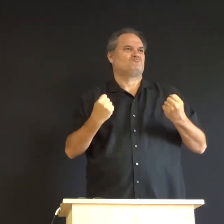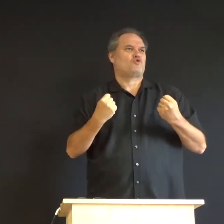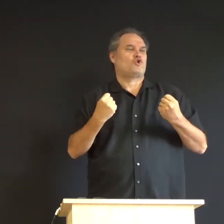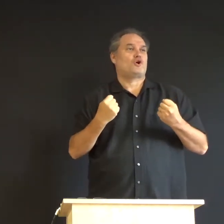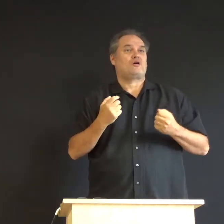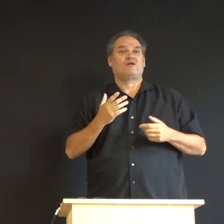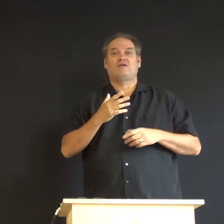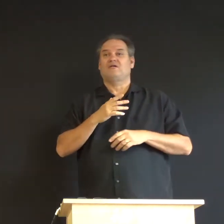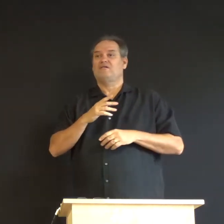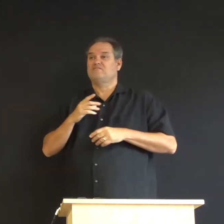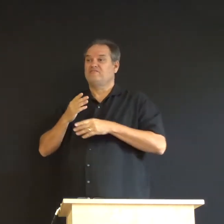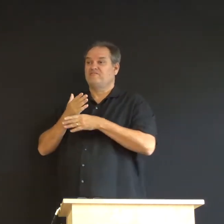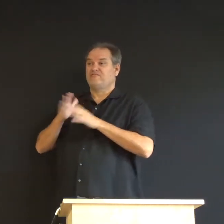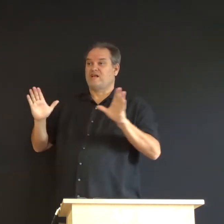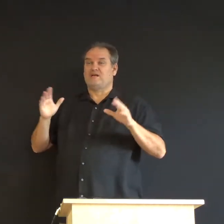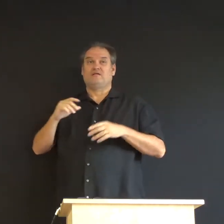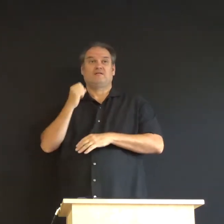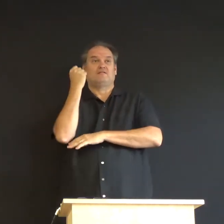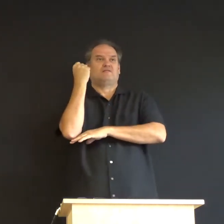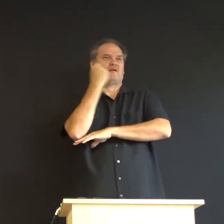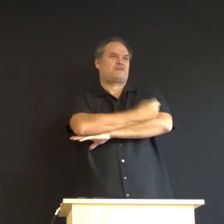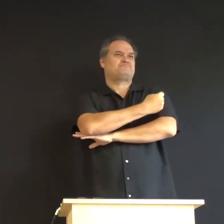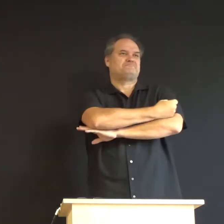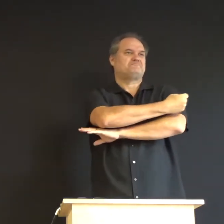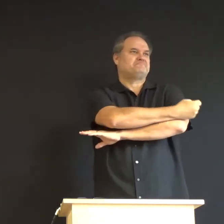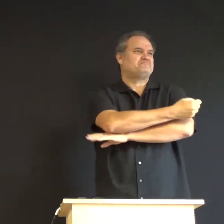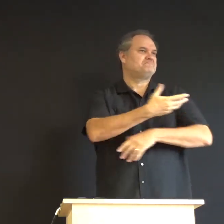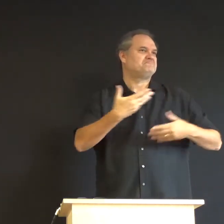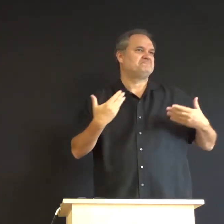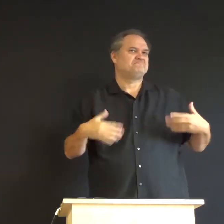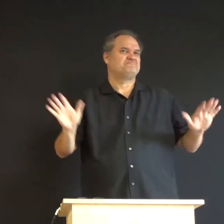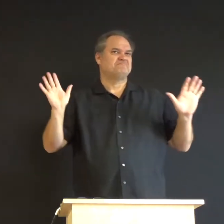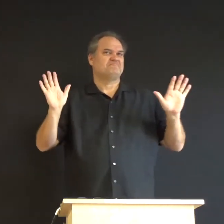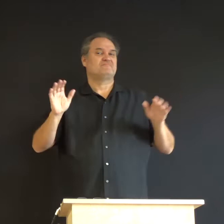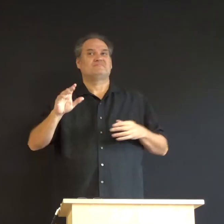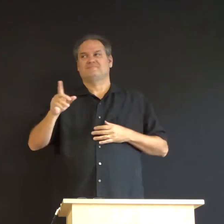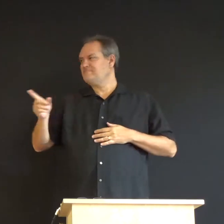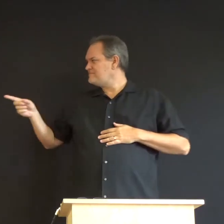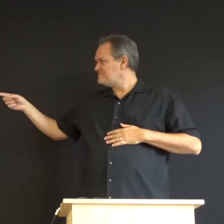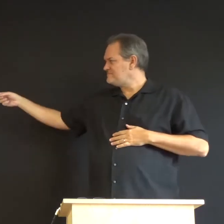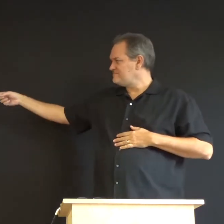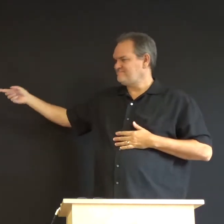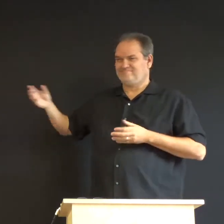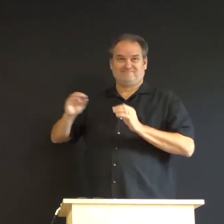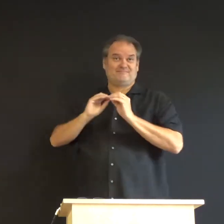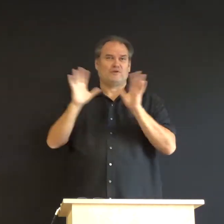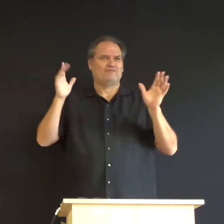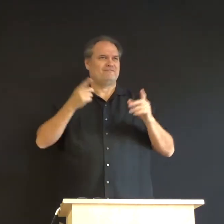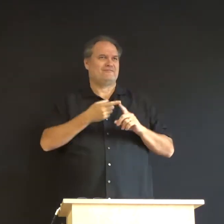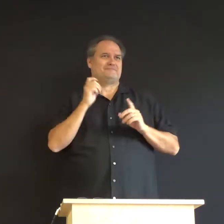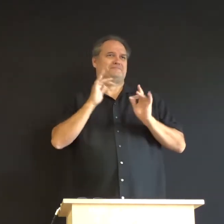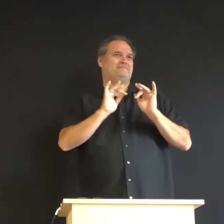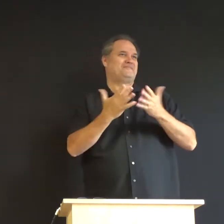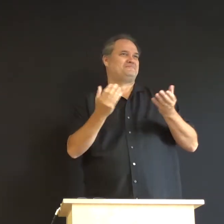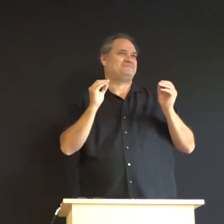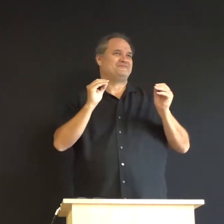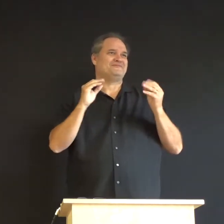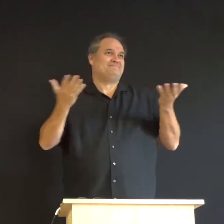Talking about being strong together when we divide, we're no longer strong and we fall apart. I mean,